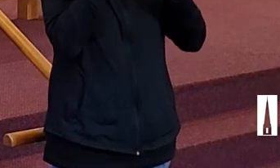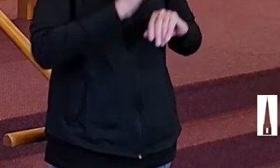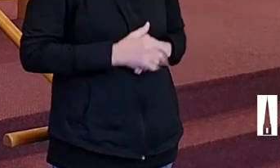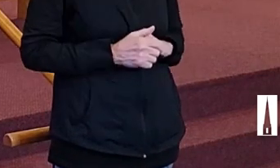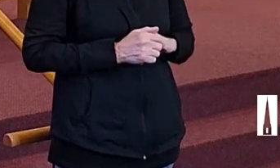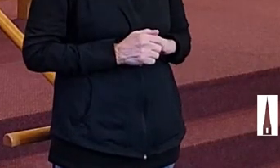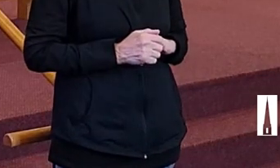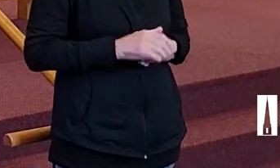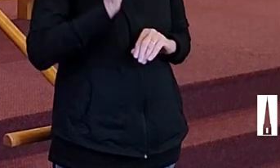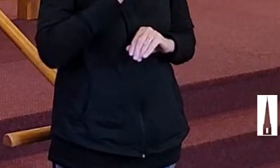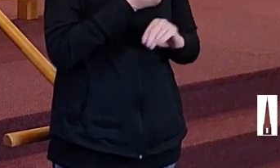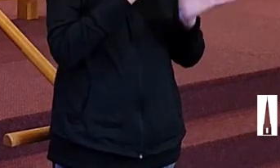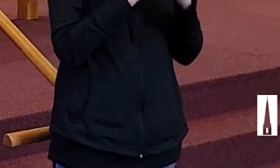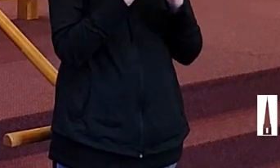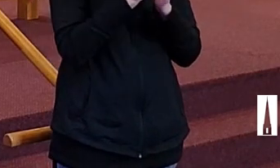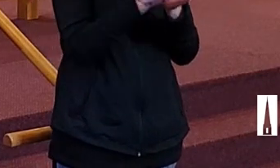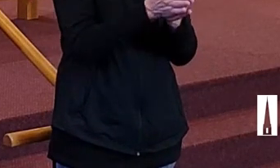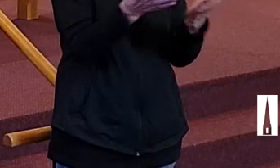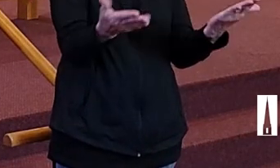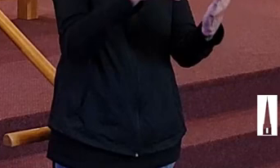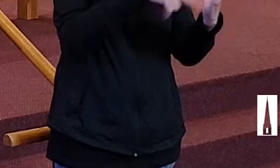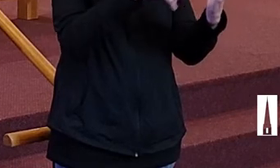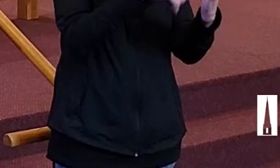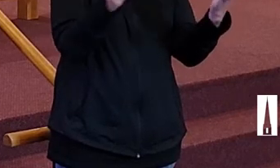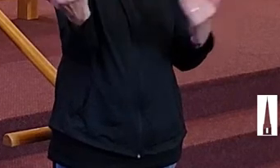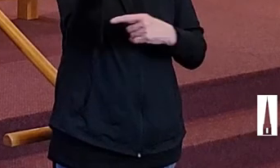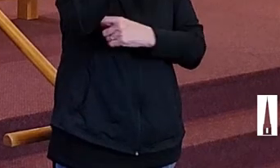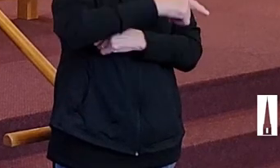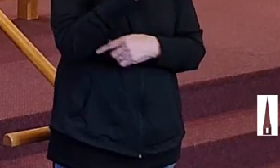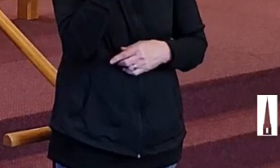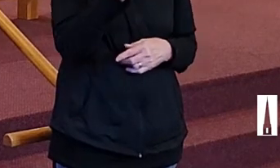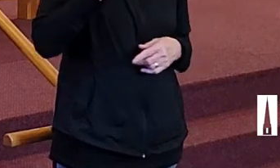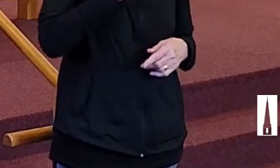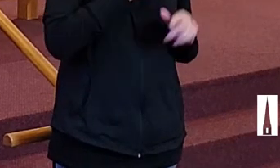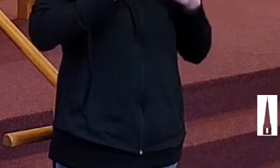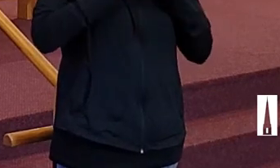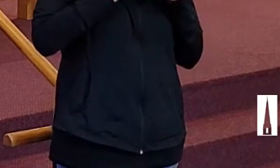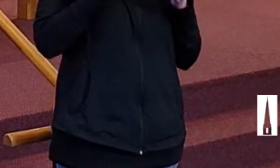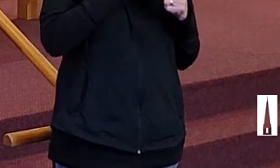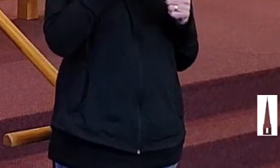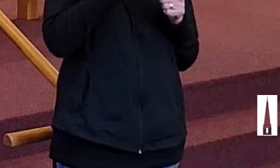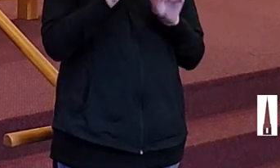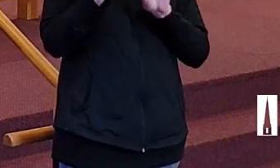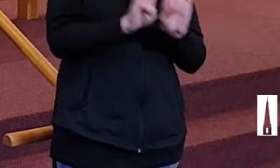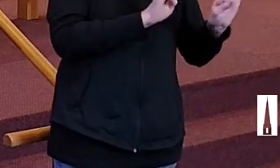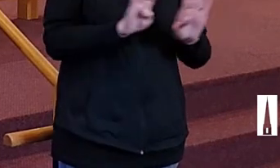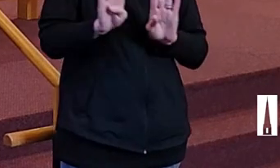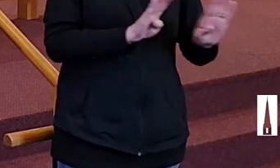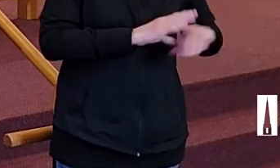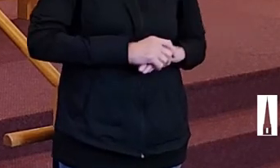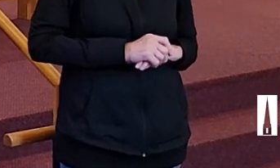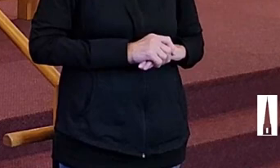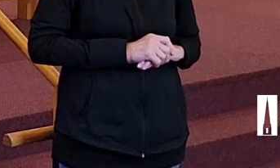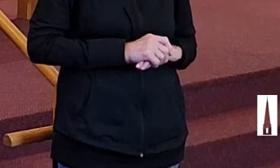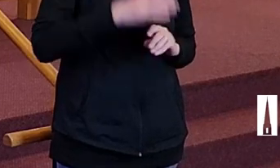But our scripture today gives us examples of how we should behave. Tax collectors and sinners went to